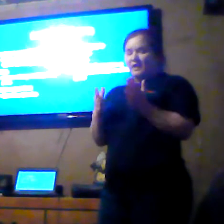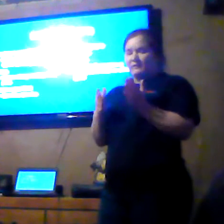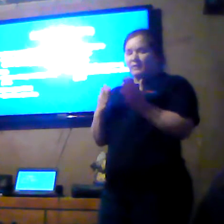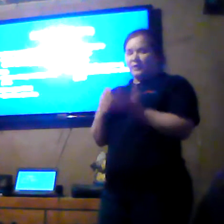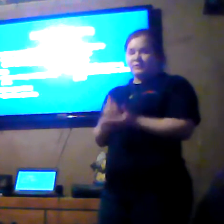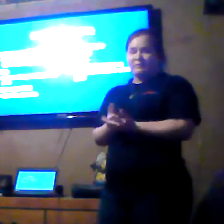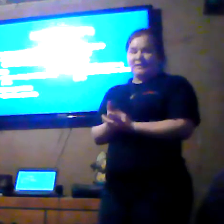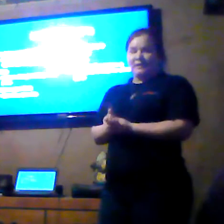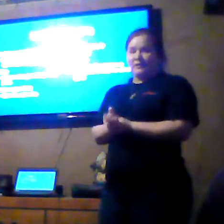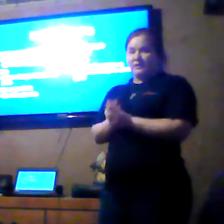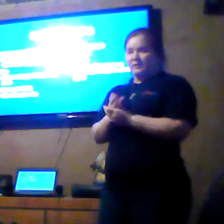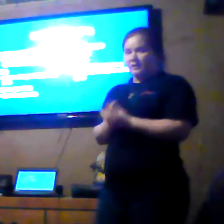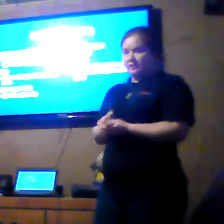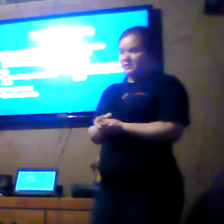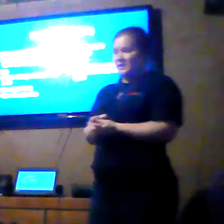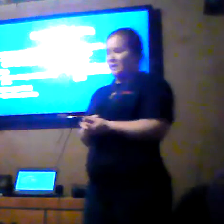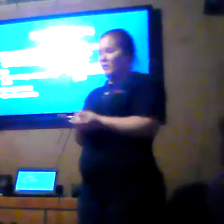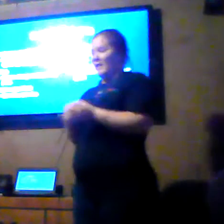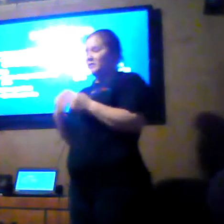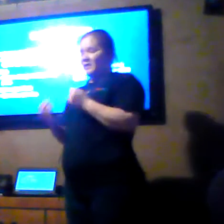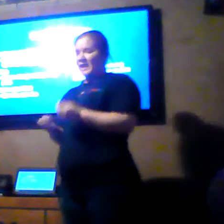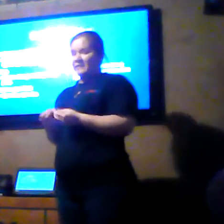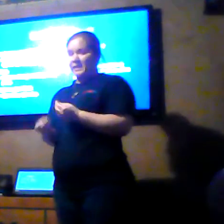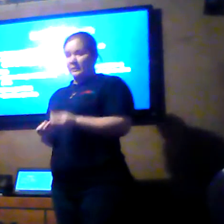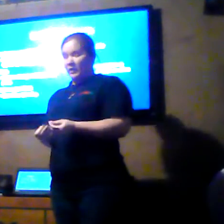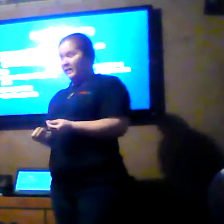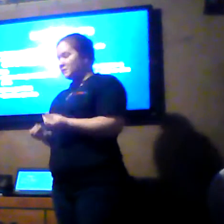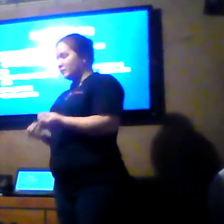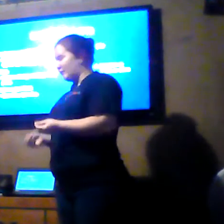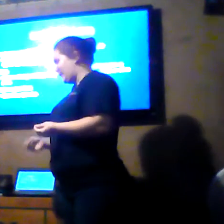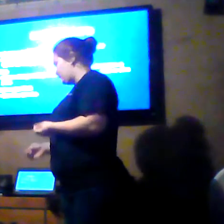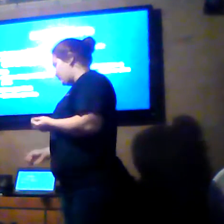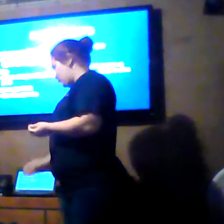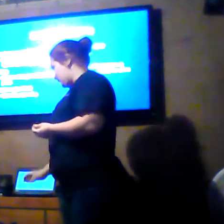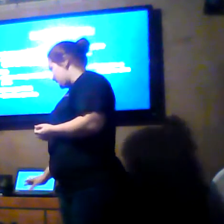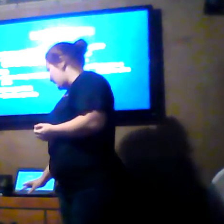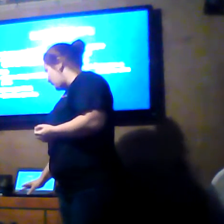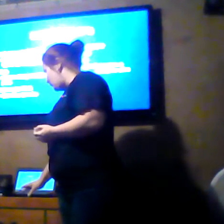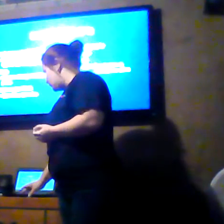a person being ill and not understanding why and not having antibiotics provided for the exact cause.